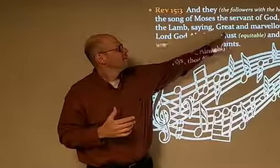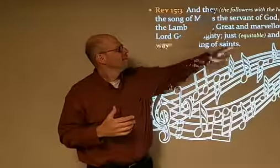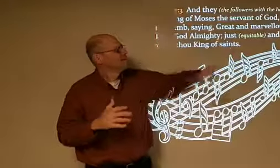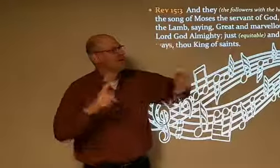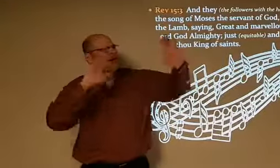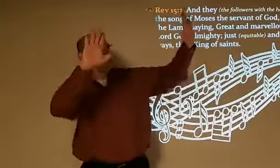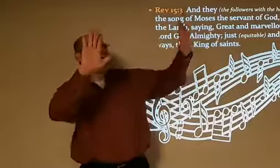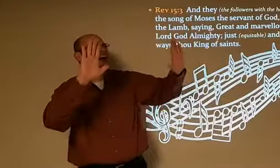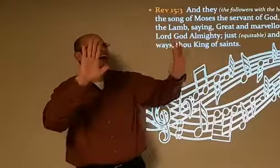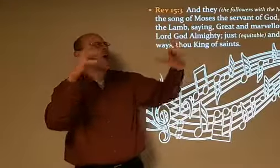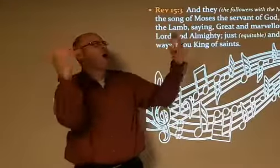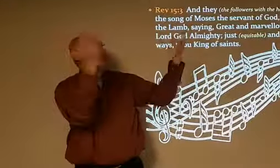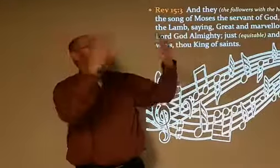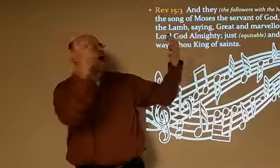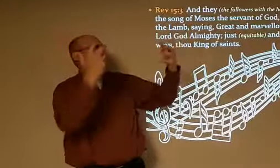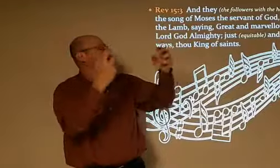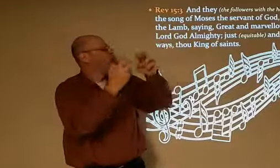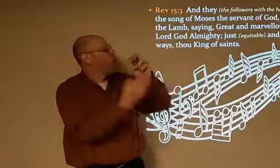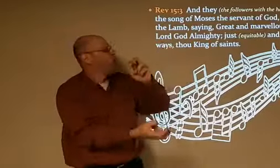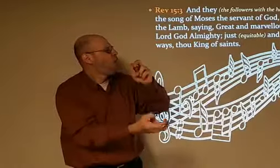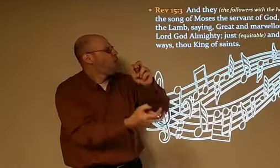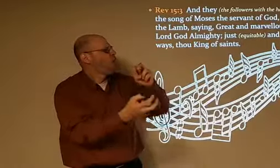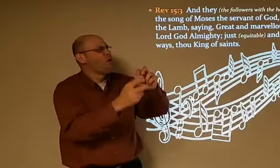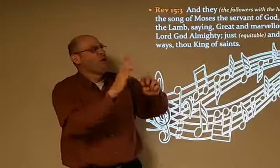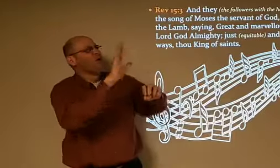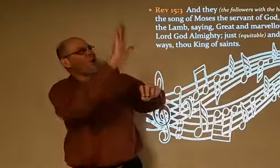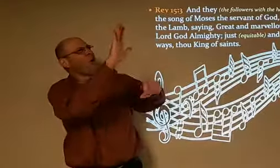great and marvelous are thy works,